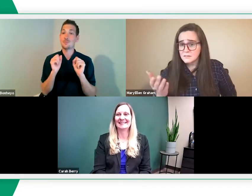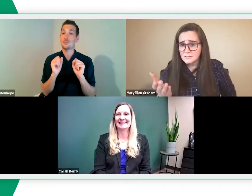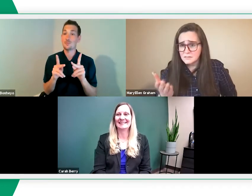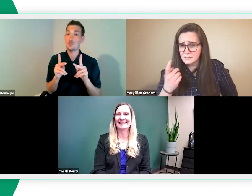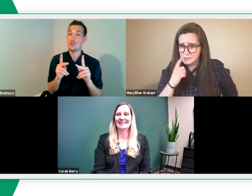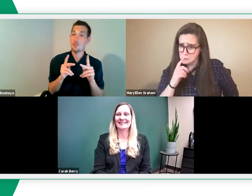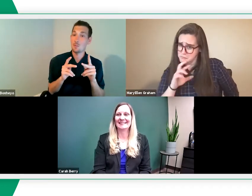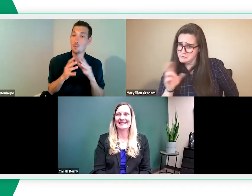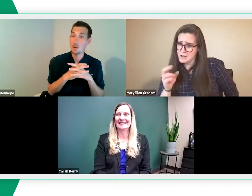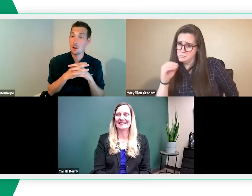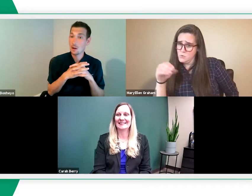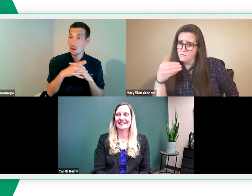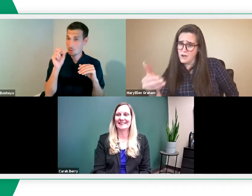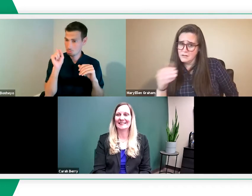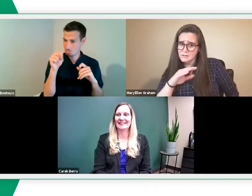later.